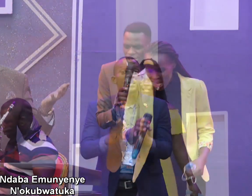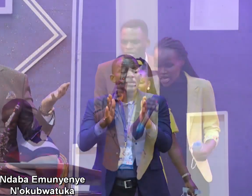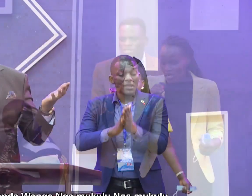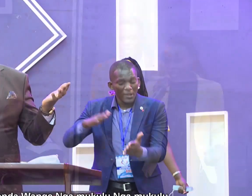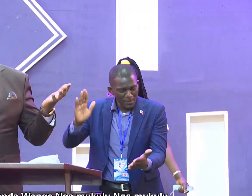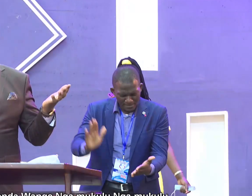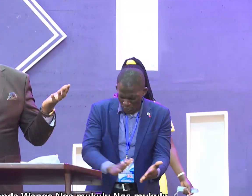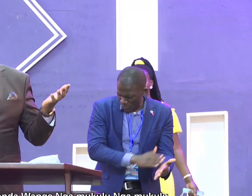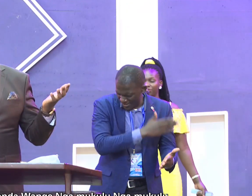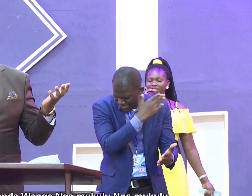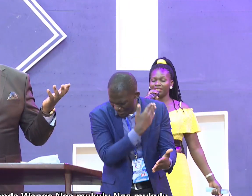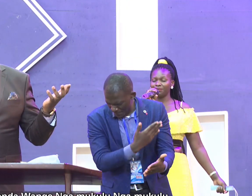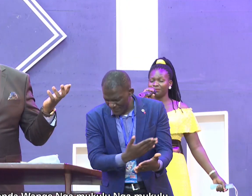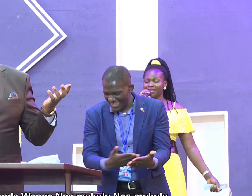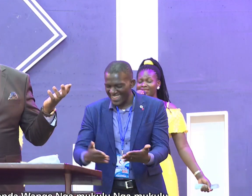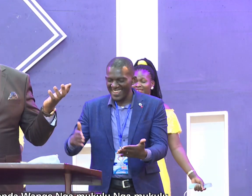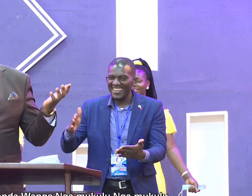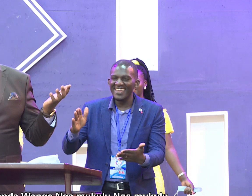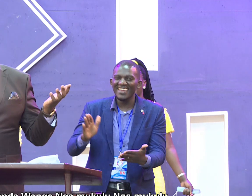emuyimbira